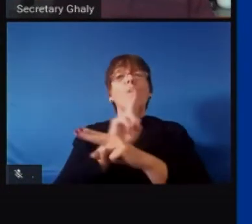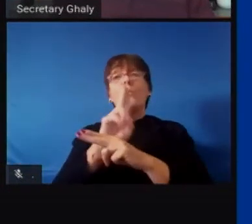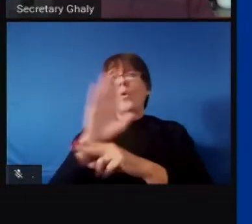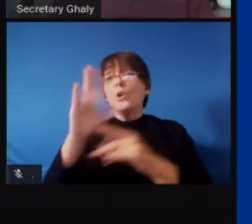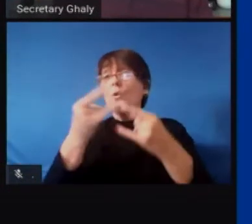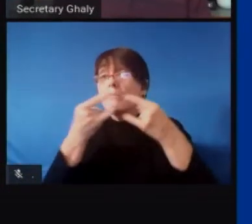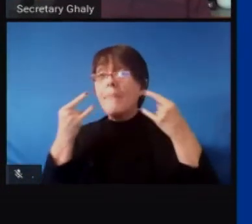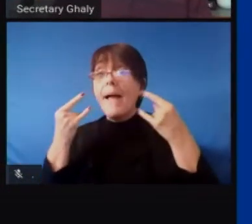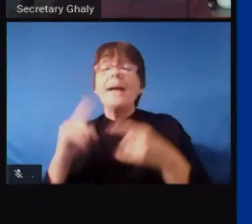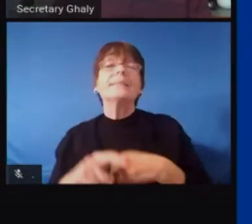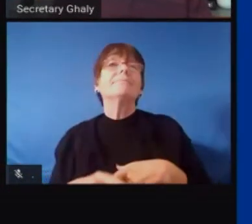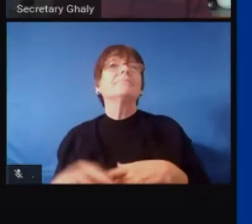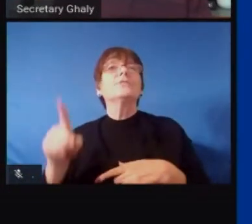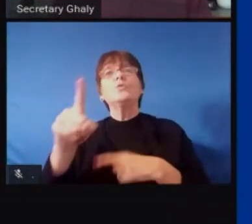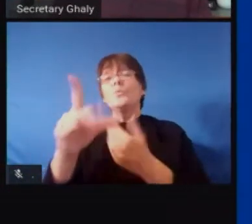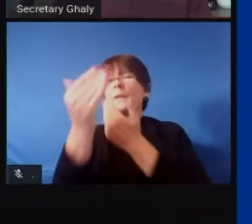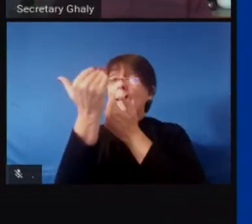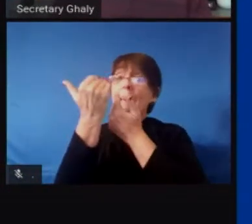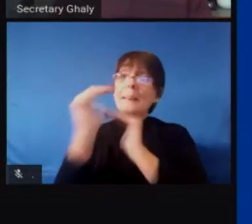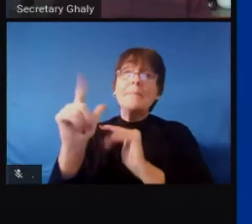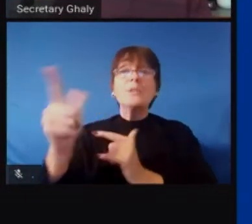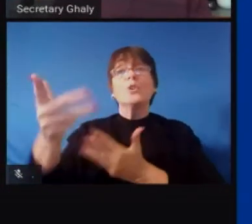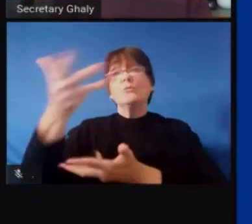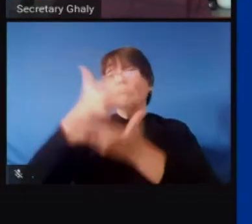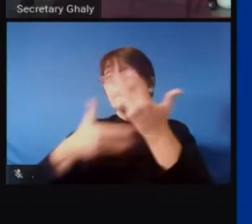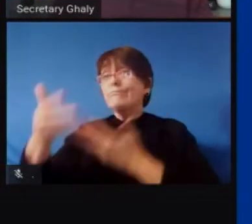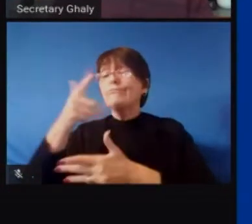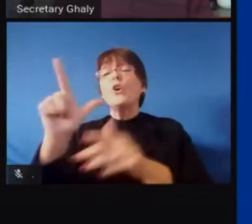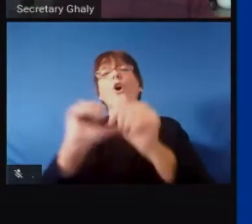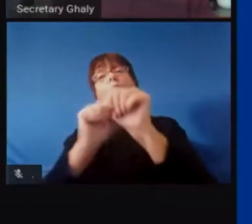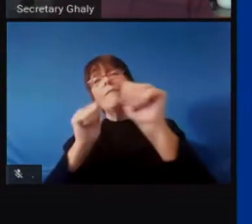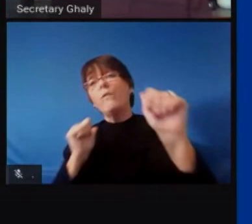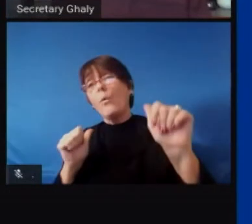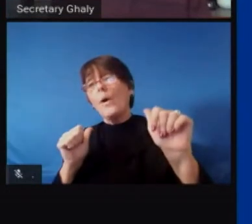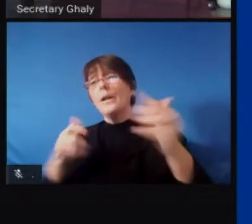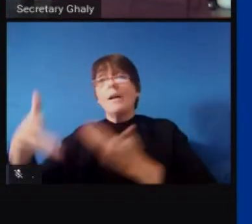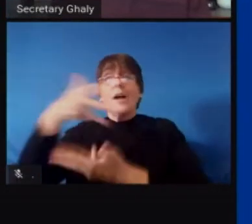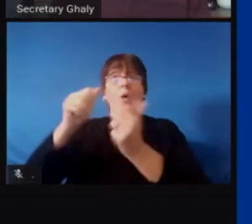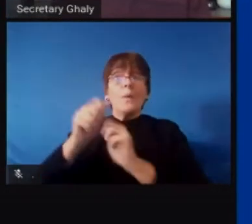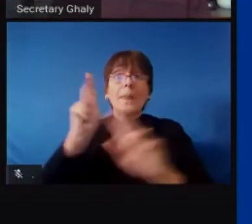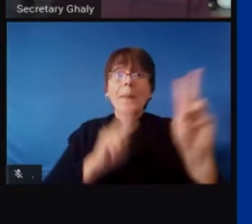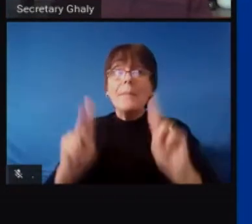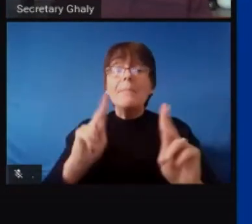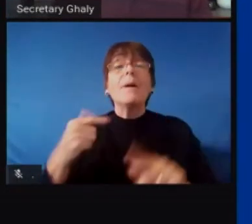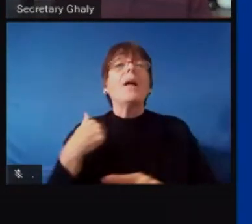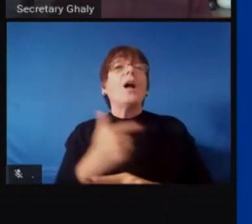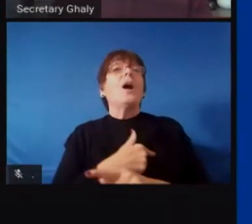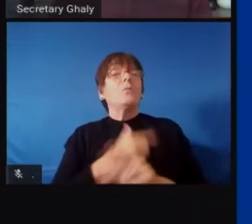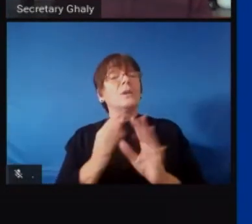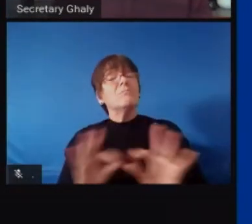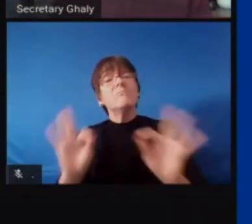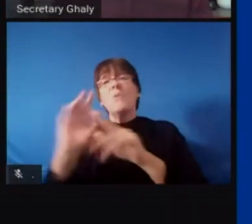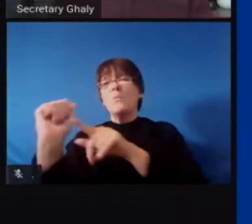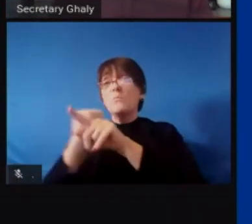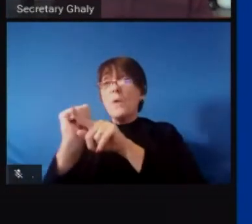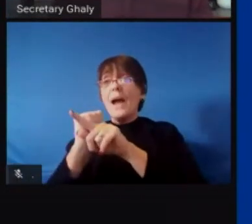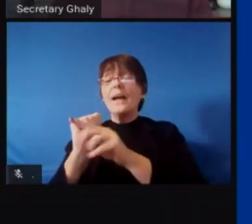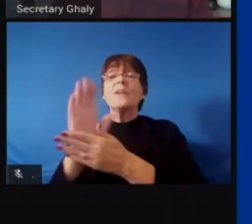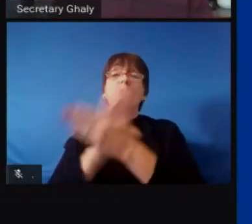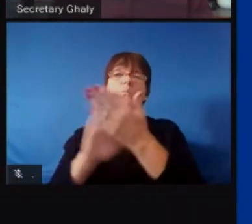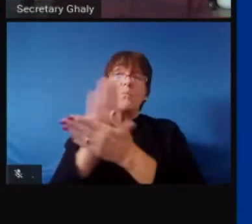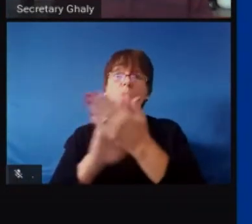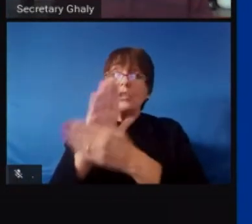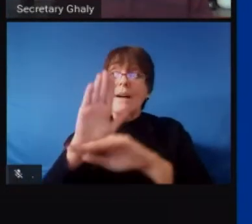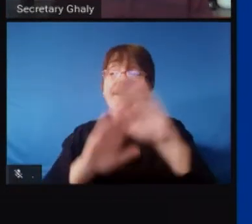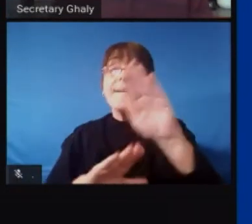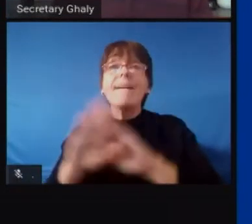coverings. We've limited our mixing. We've avoided crowds. We've continued to practice those important things like hand hygiene.